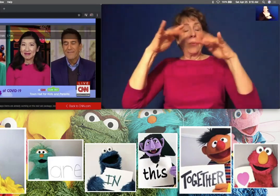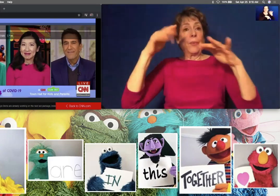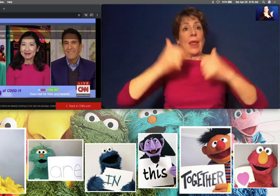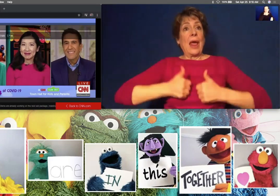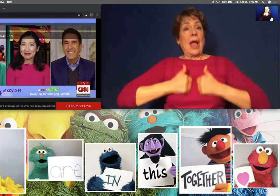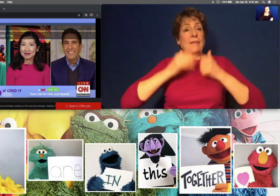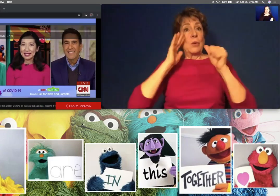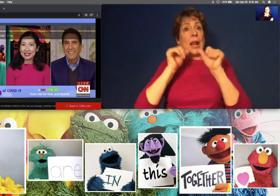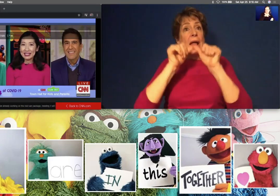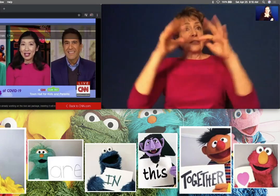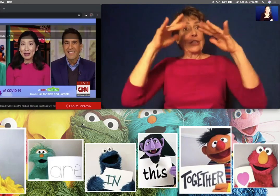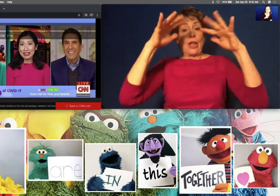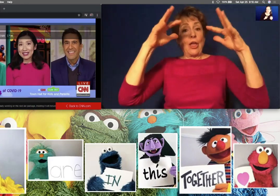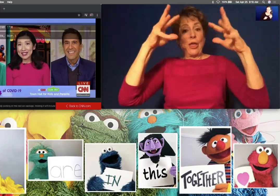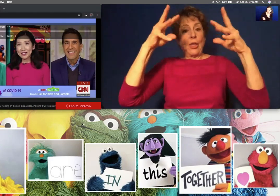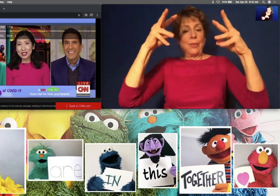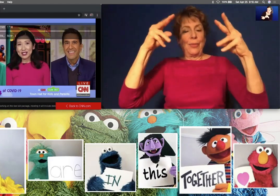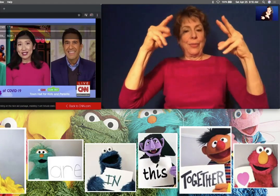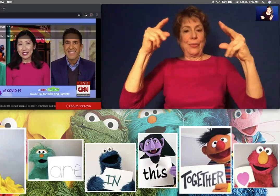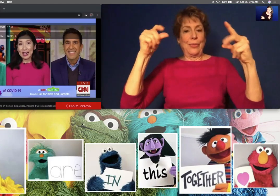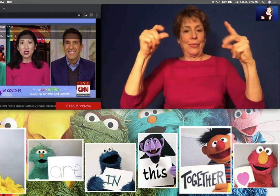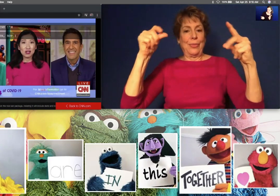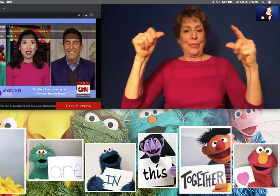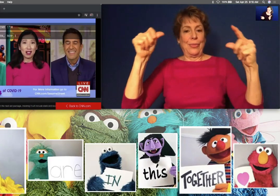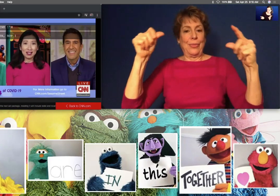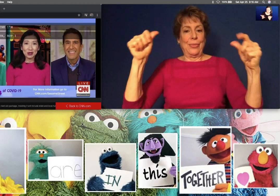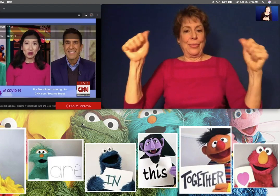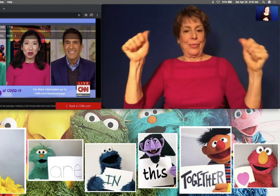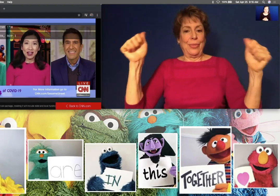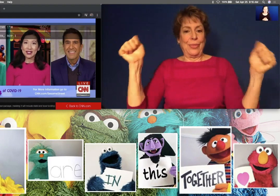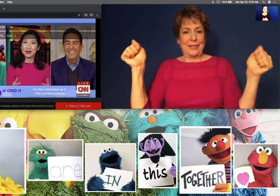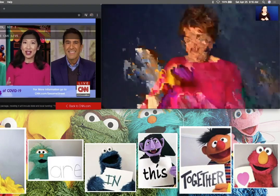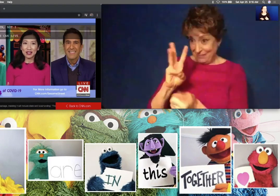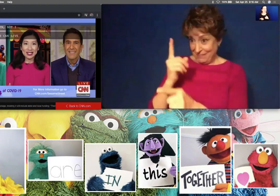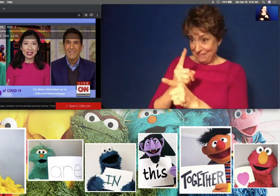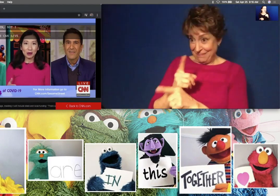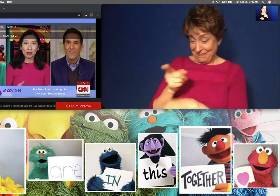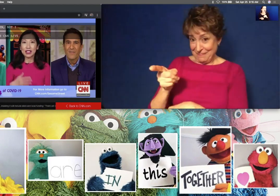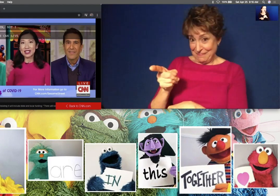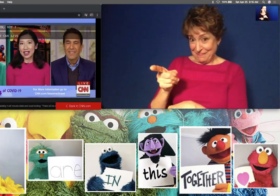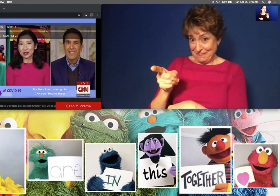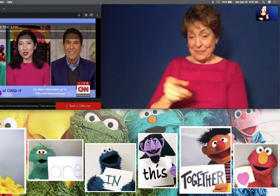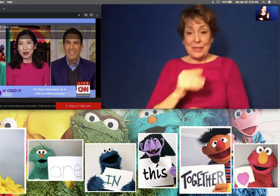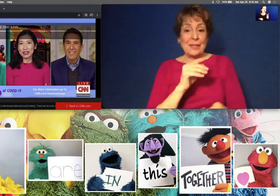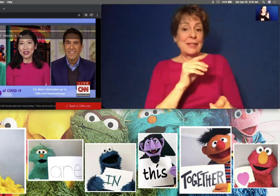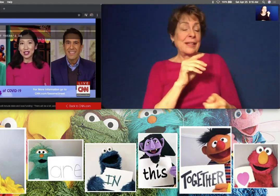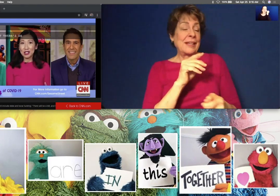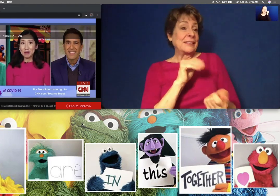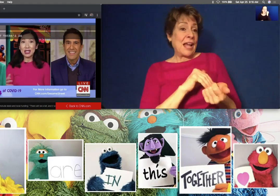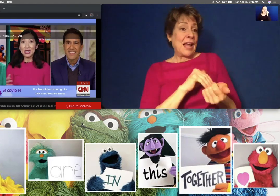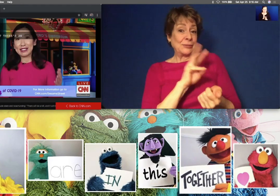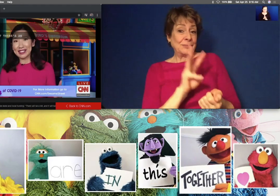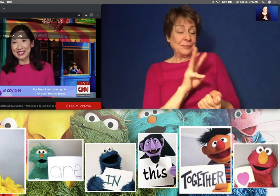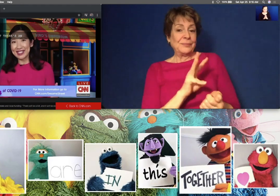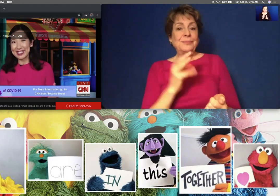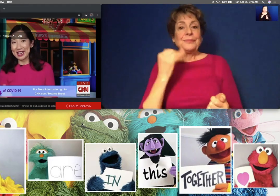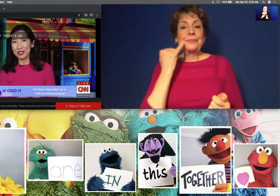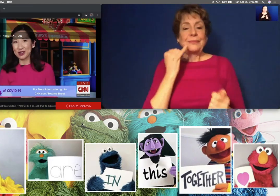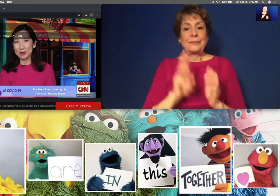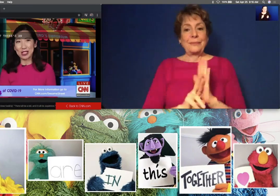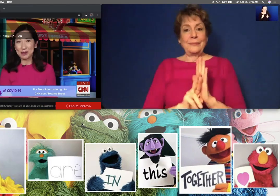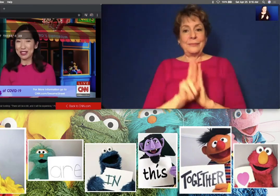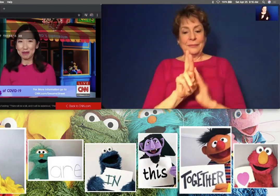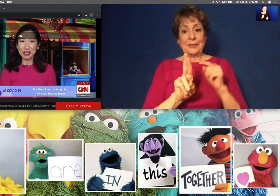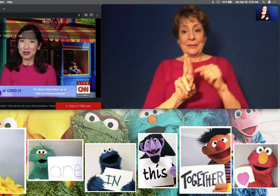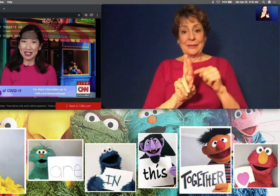this, Dr. Wen, but I don't think the virus can live up there. I mean, I guess if there's an astronaut who has the